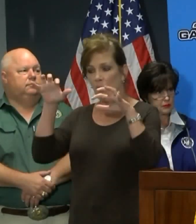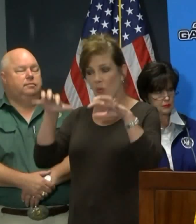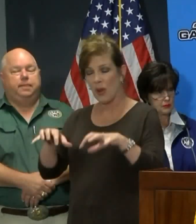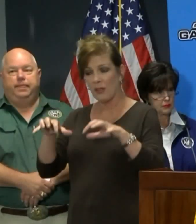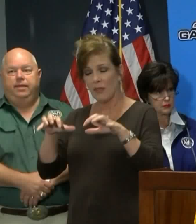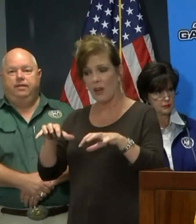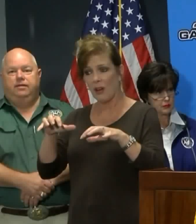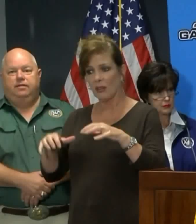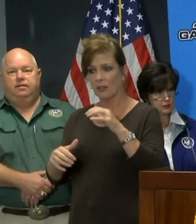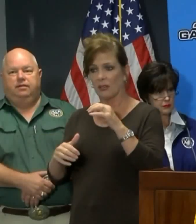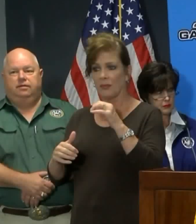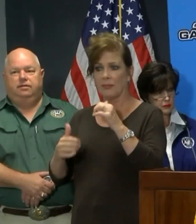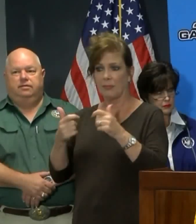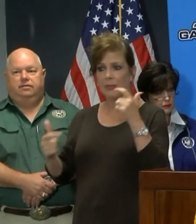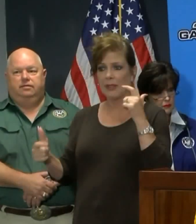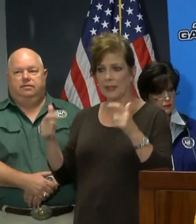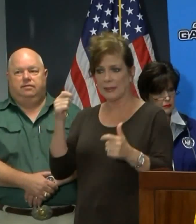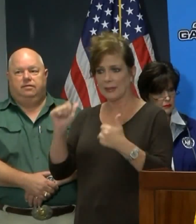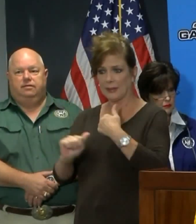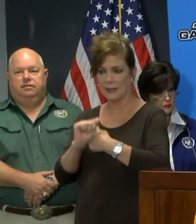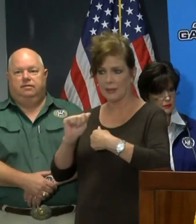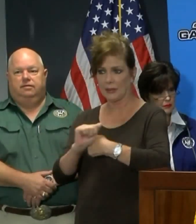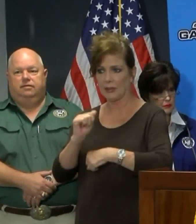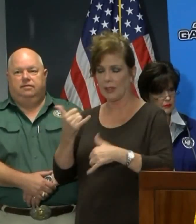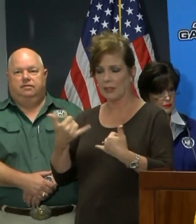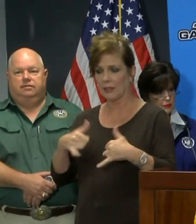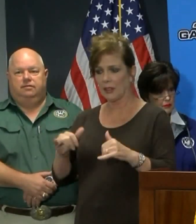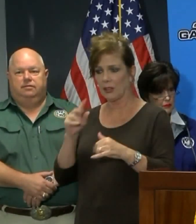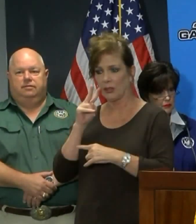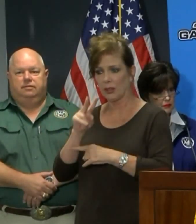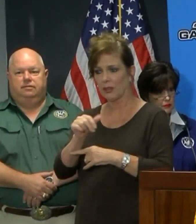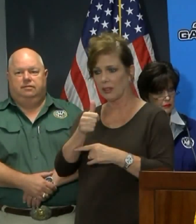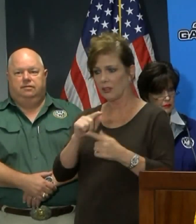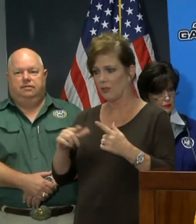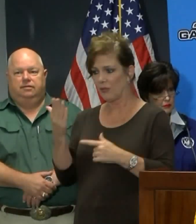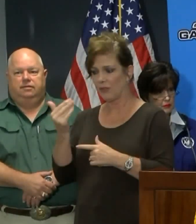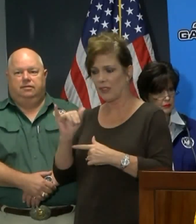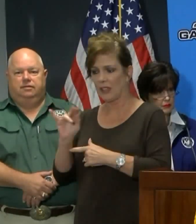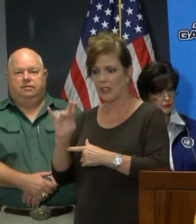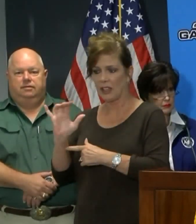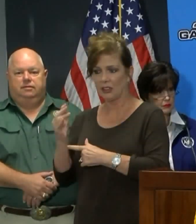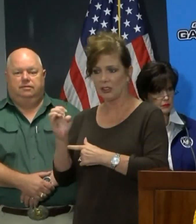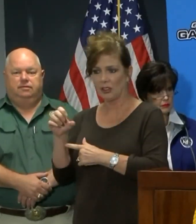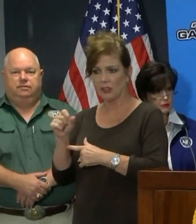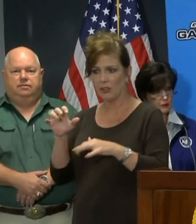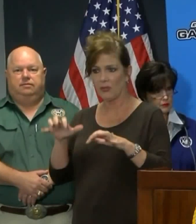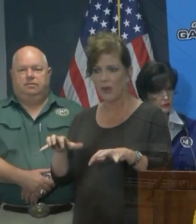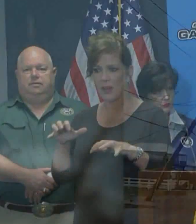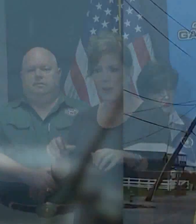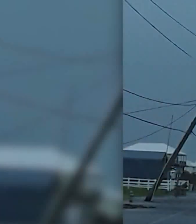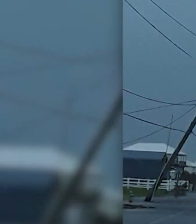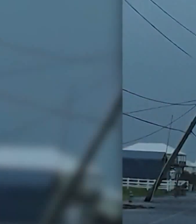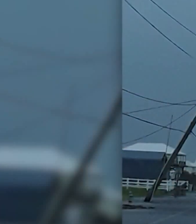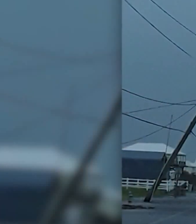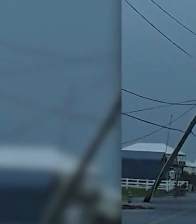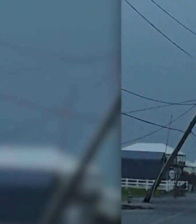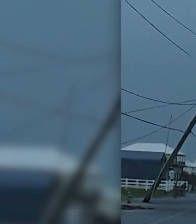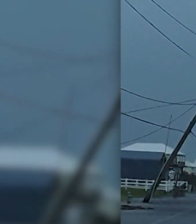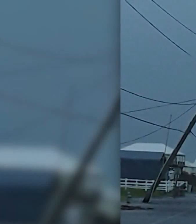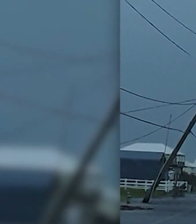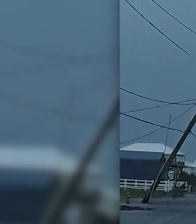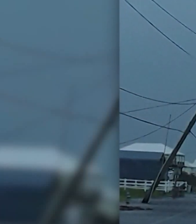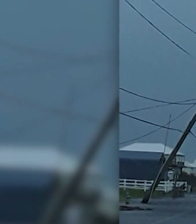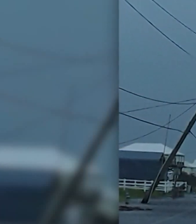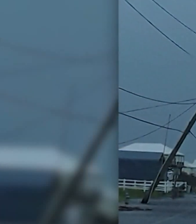primary hazard. We are still looking at 10 to 15 inches of rain with the possibility of higher isolated amounts. Tens of